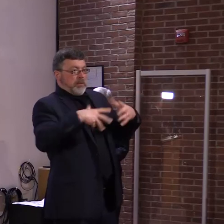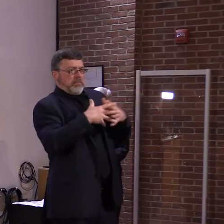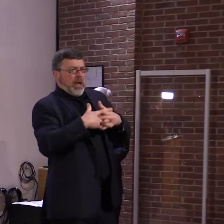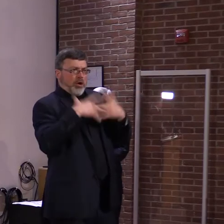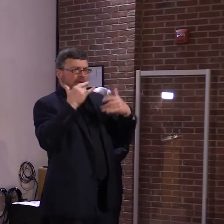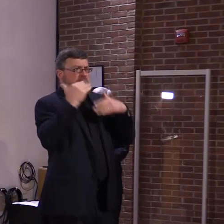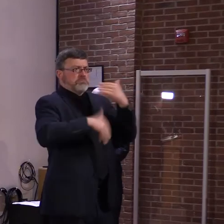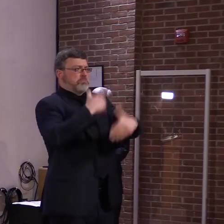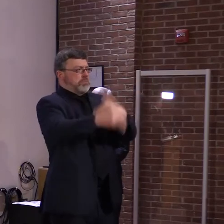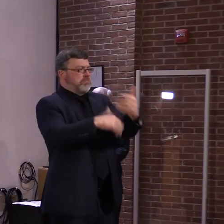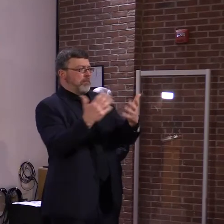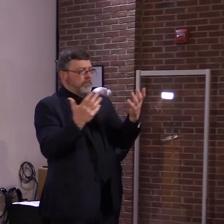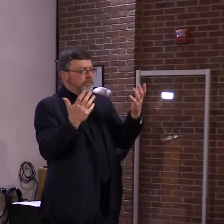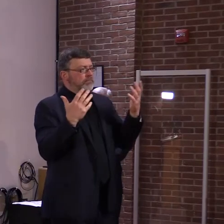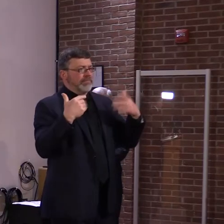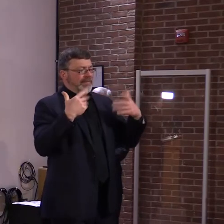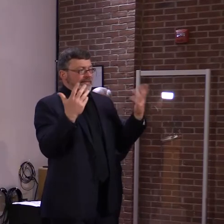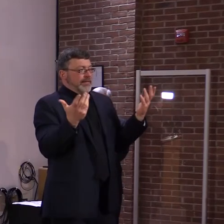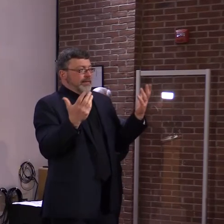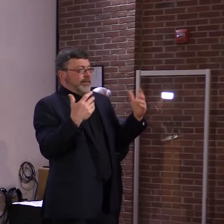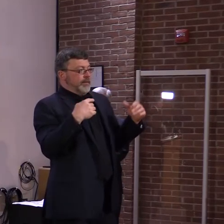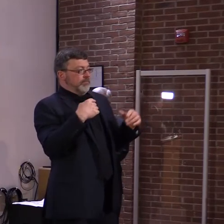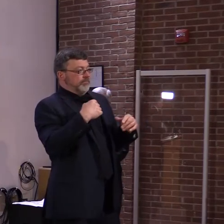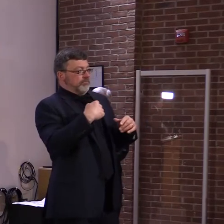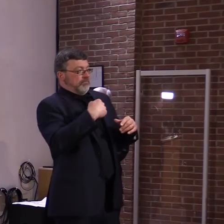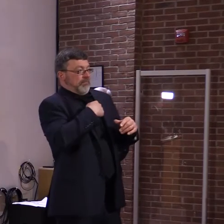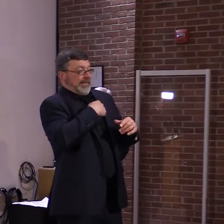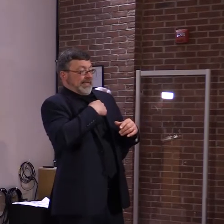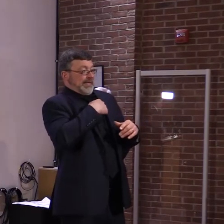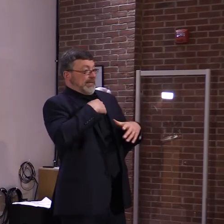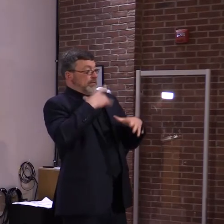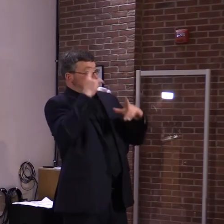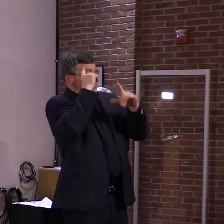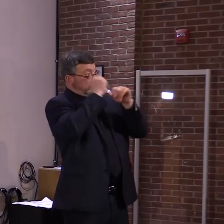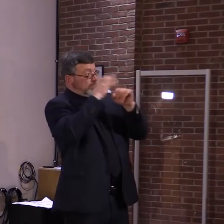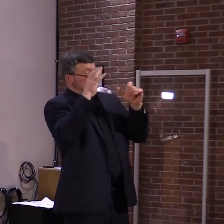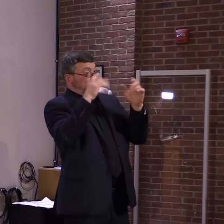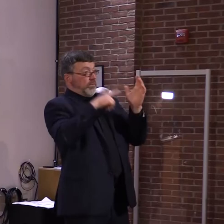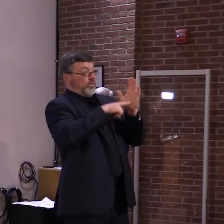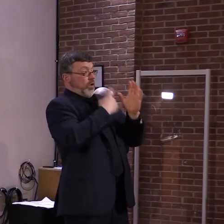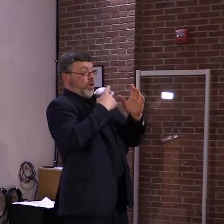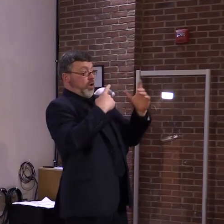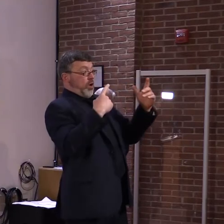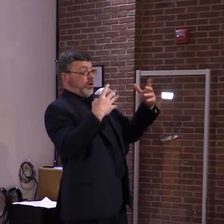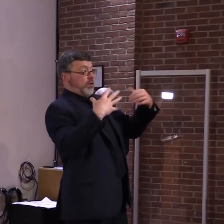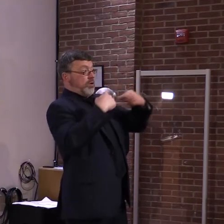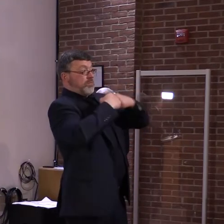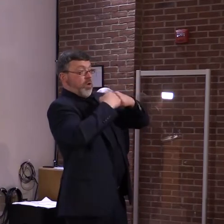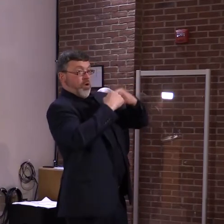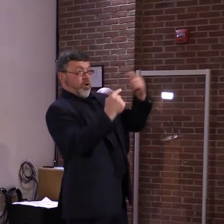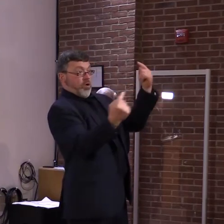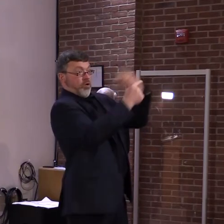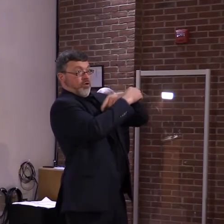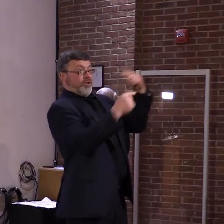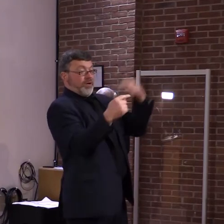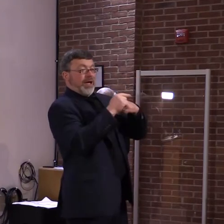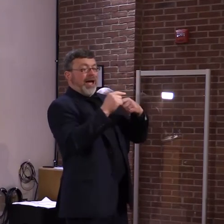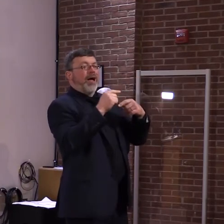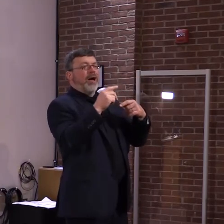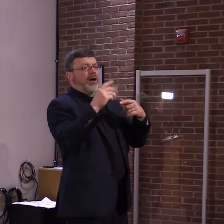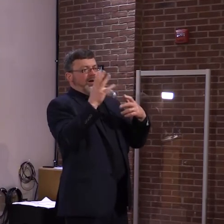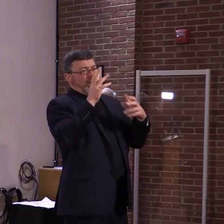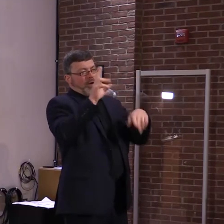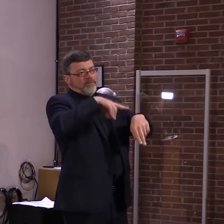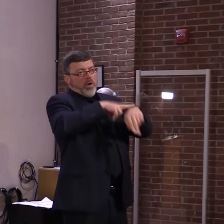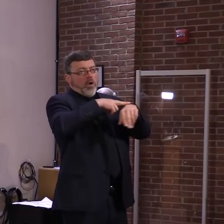I think that they were going to have some sort of restriction on both sides coming in and out of the country in terms